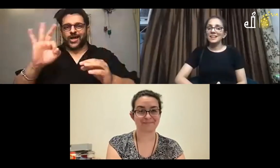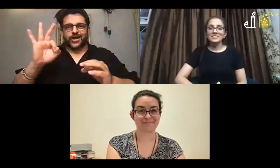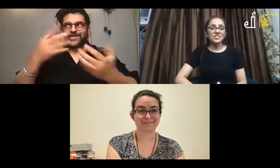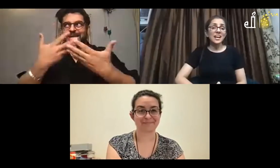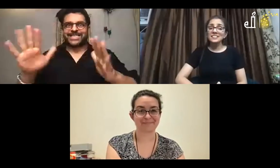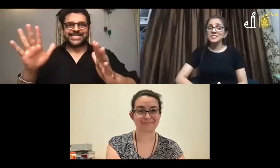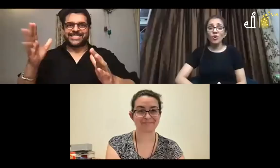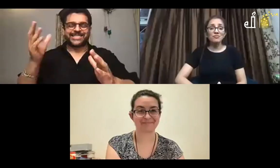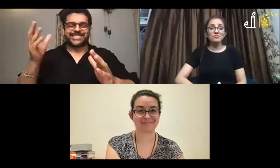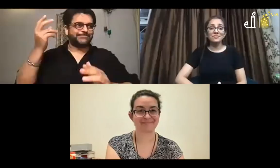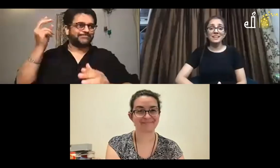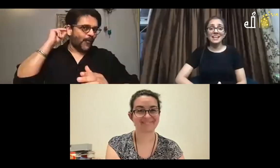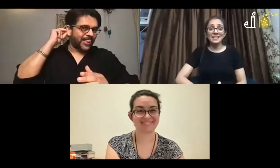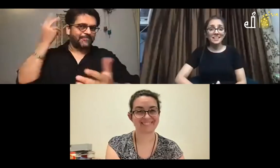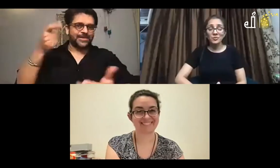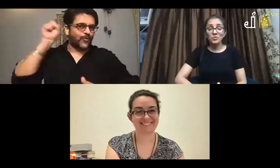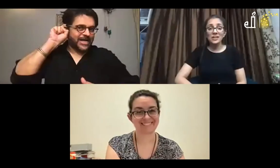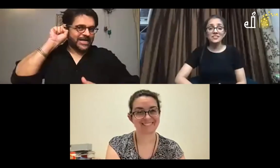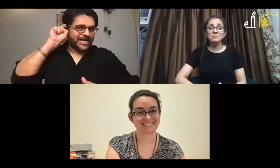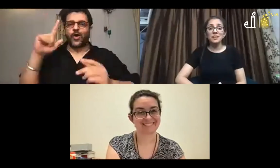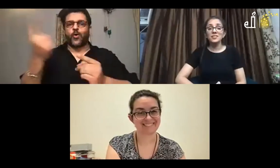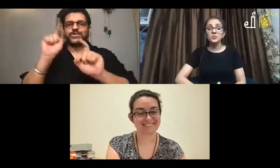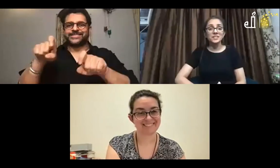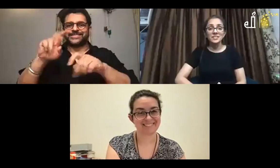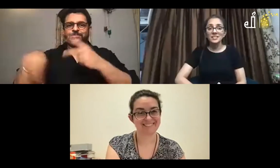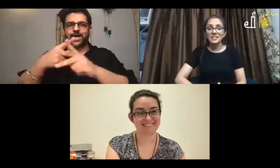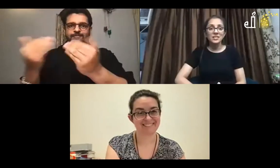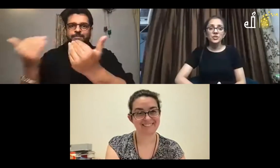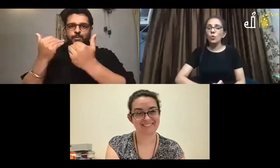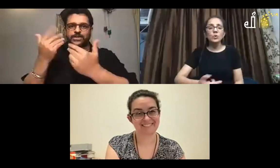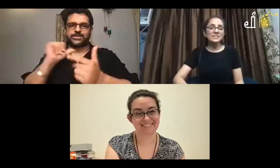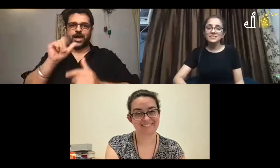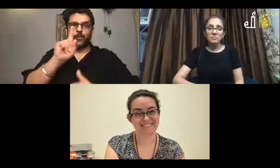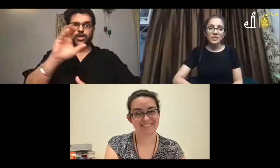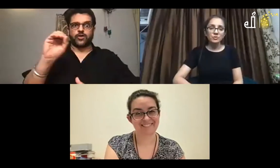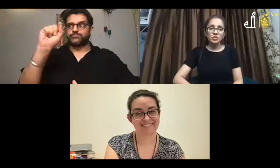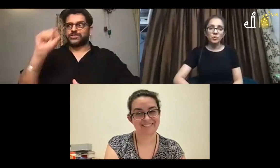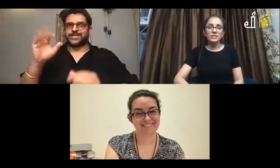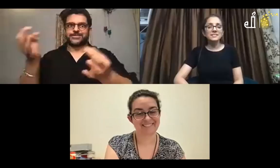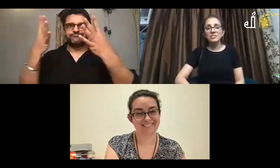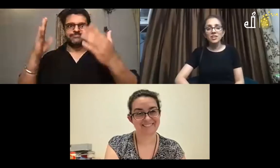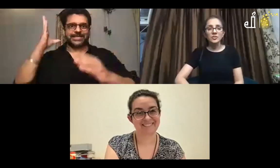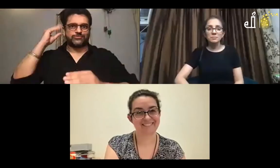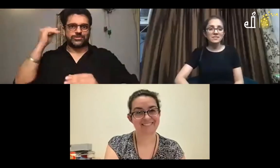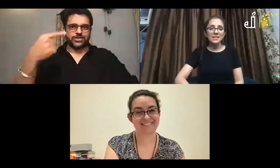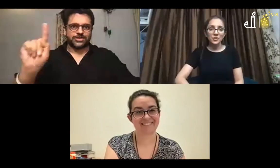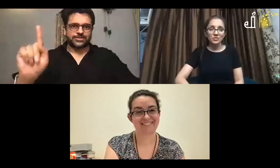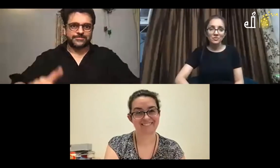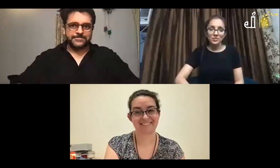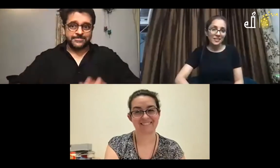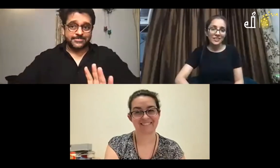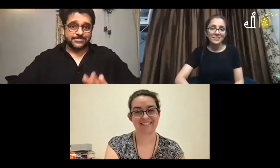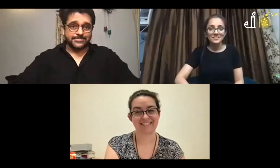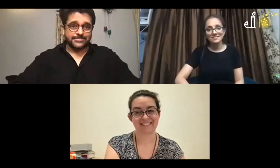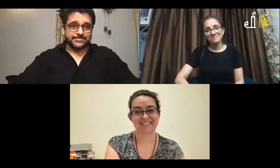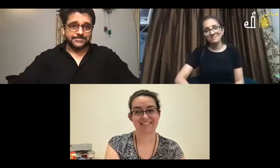Yeah, regardless of any, cochlear implant or hearing aid, you always need some kind of a support. It's never 100% accurate